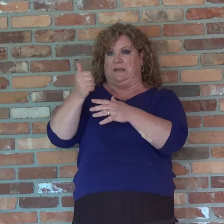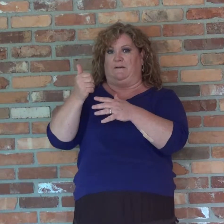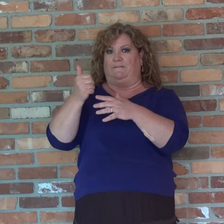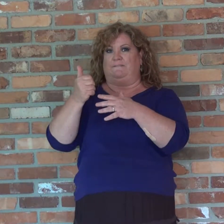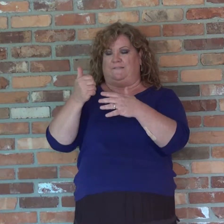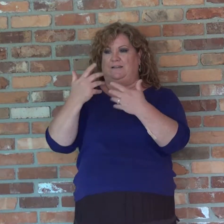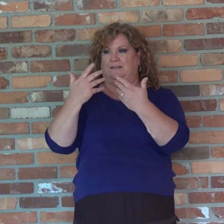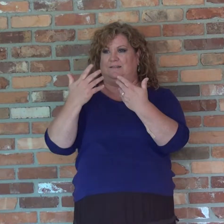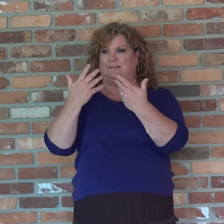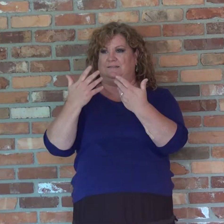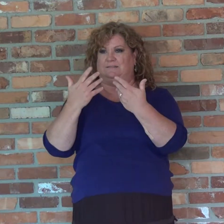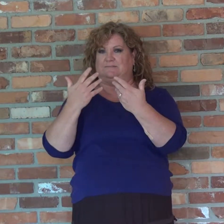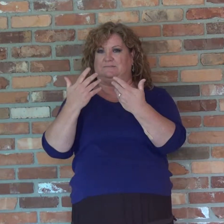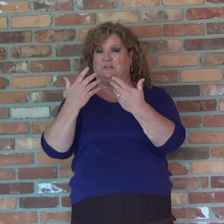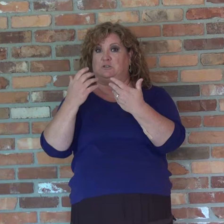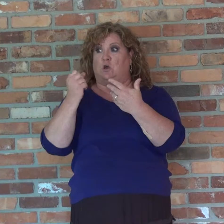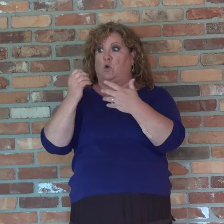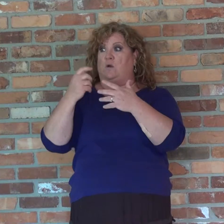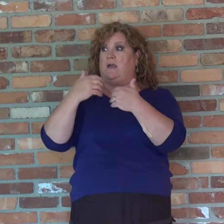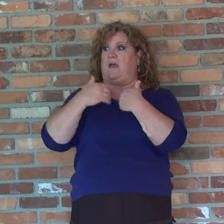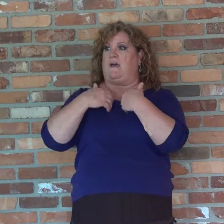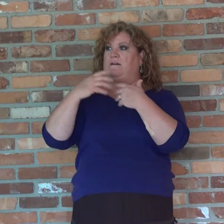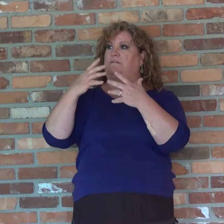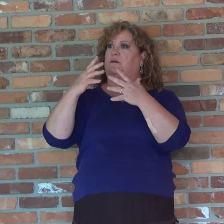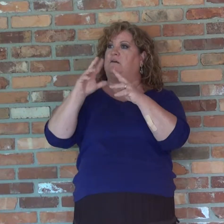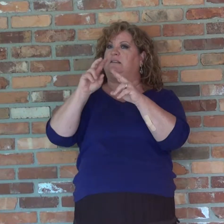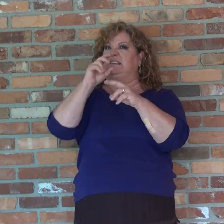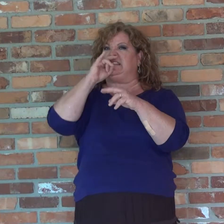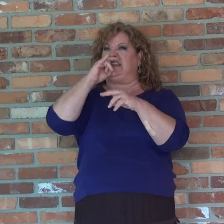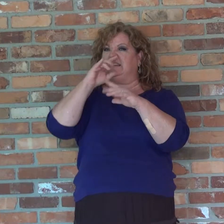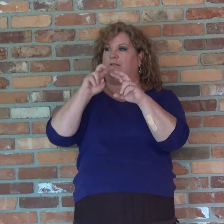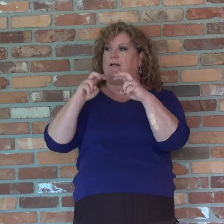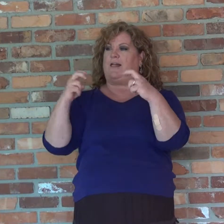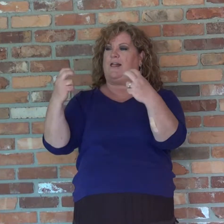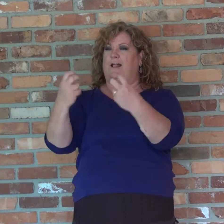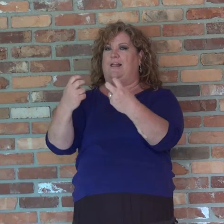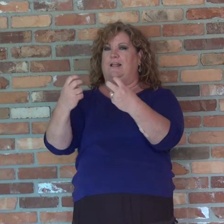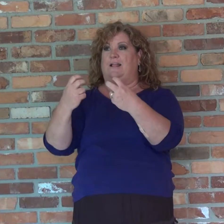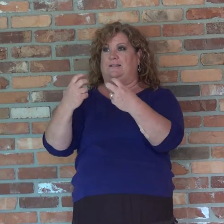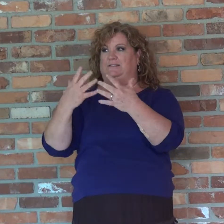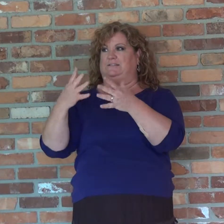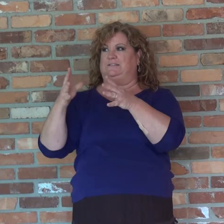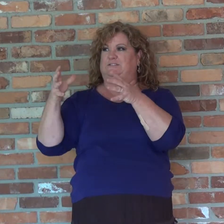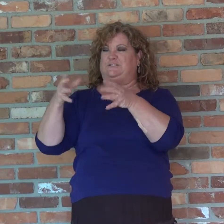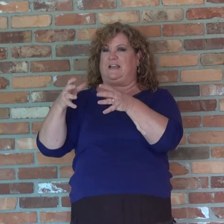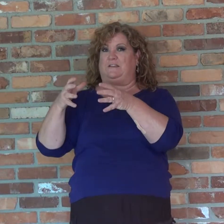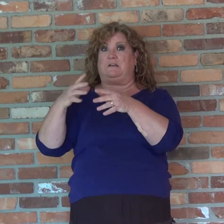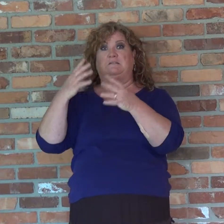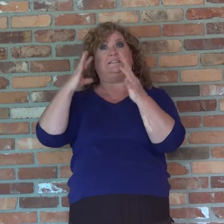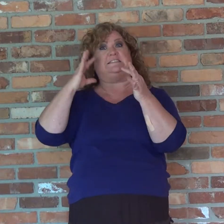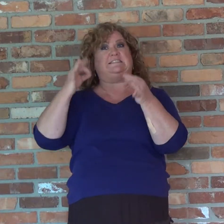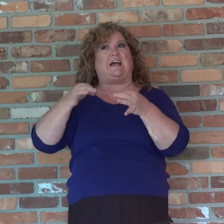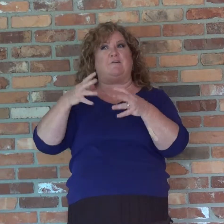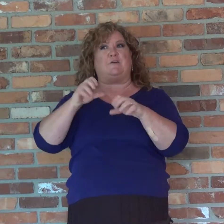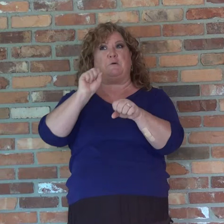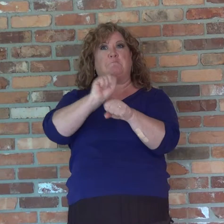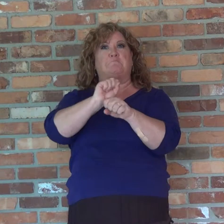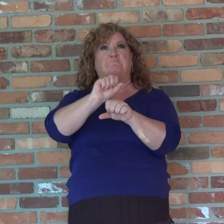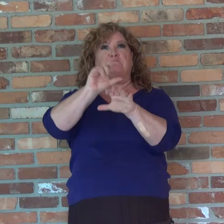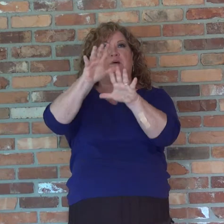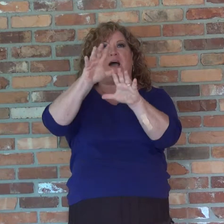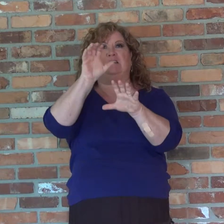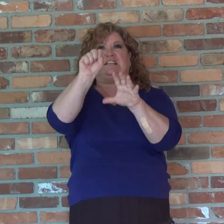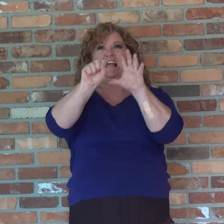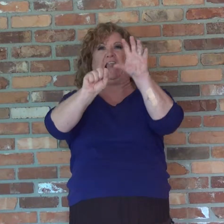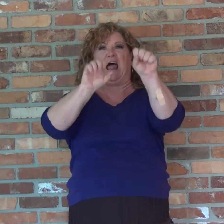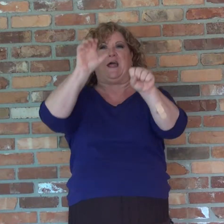devotional on a trip that we had some Norwell kids and some Elmhurst kids, and they were all guys, and we were mountain climbing in the Tetons. And